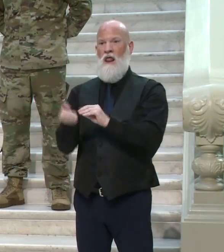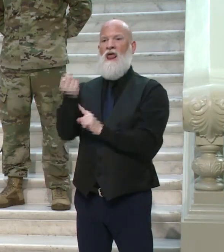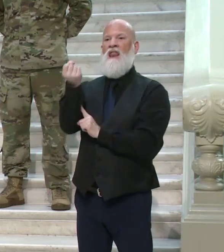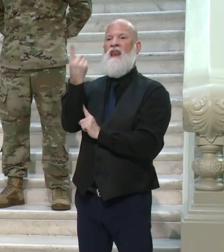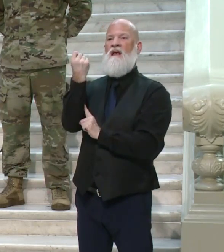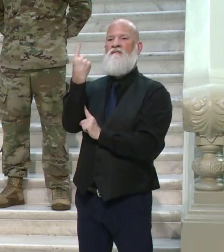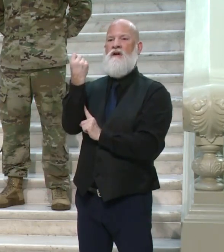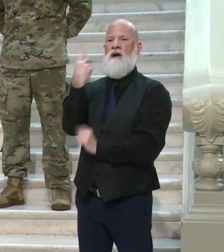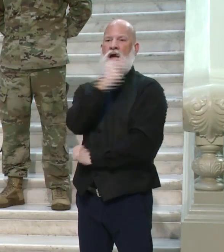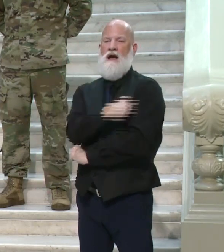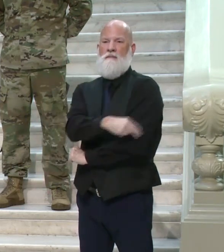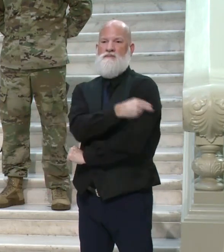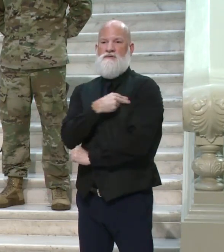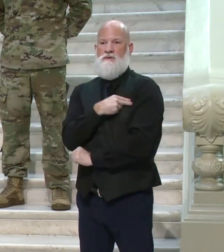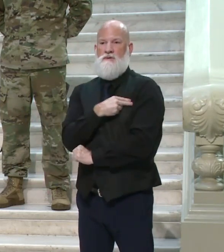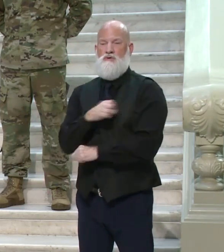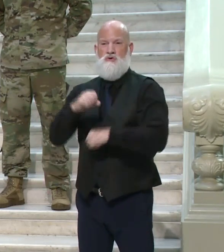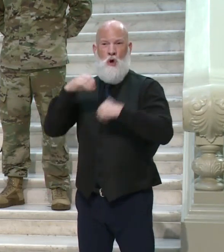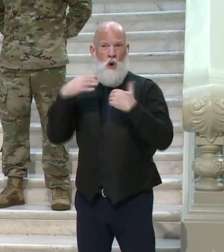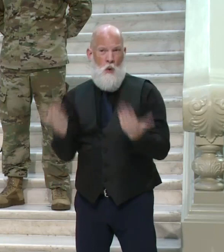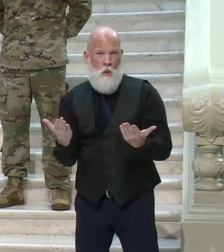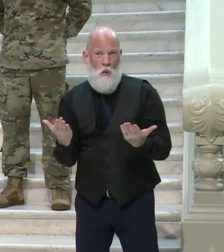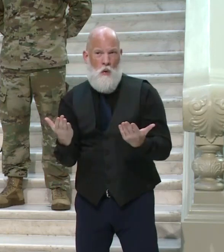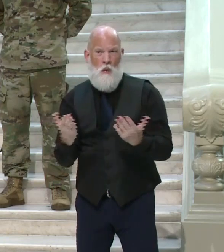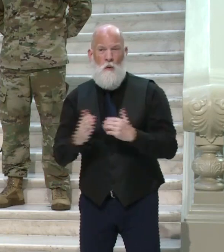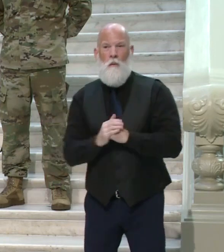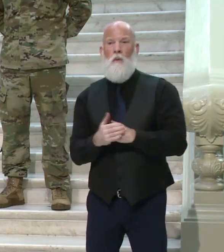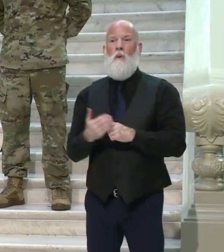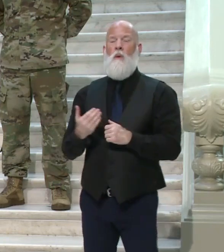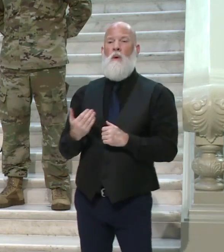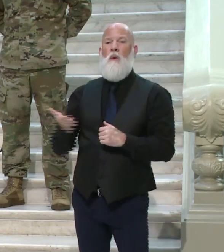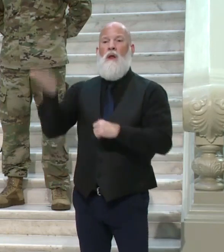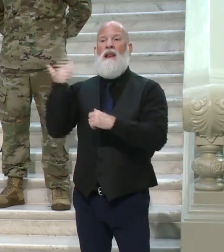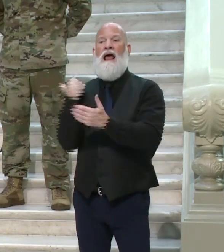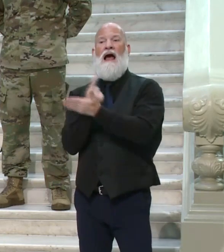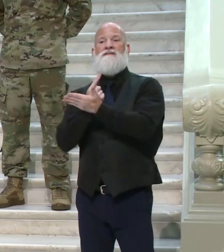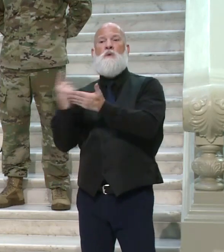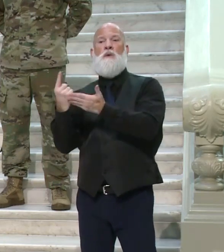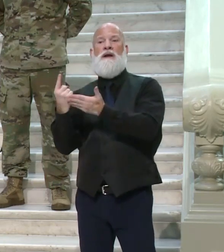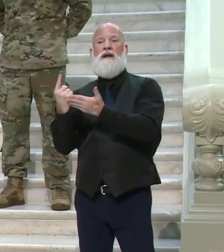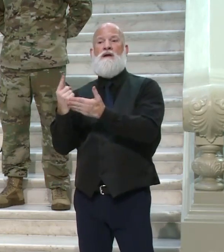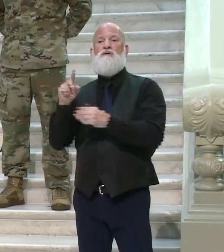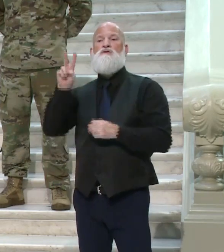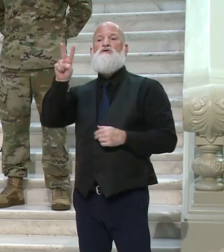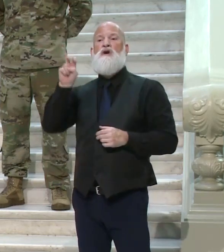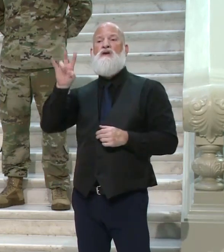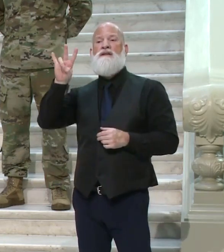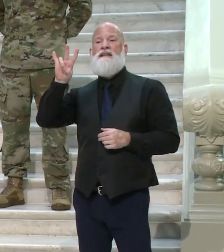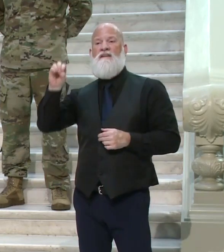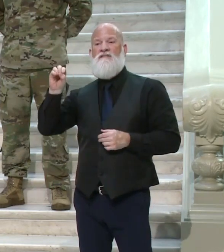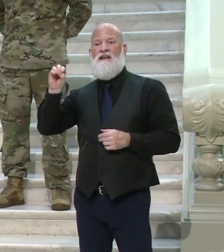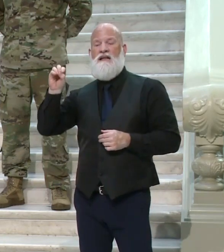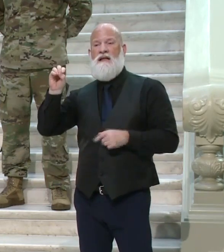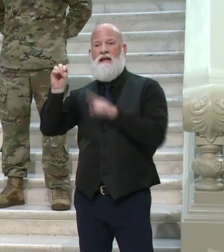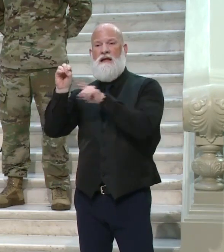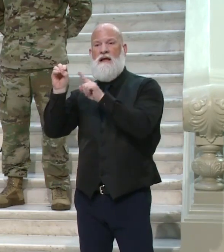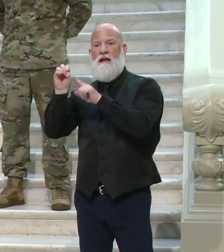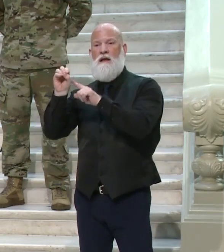down from 260 positive cases, which was their high. That was back on March the